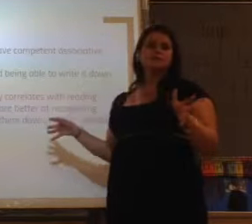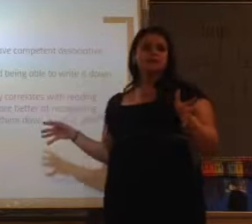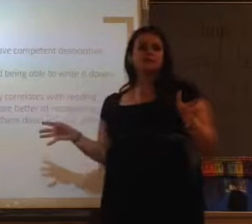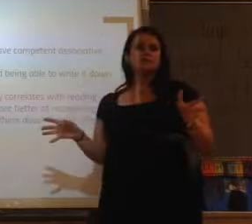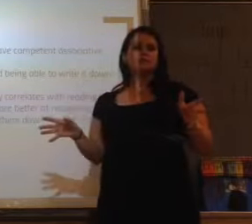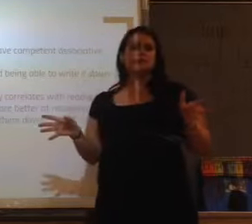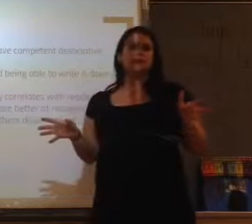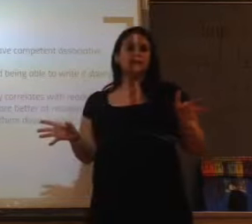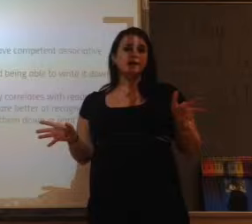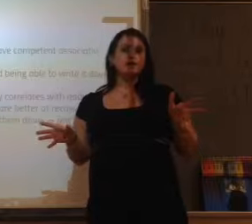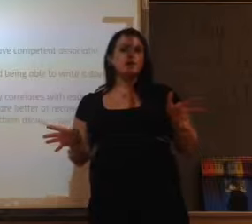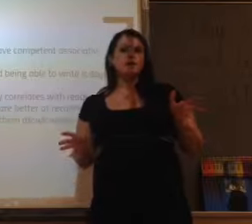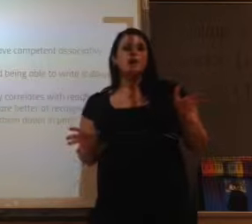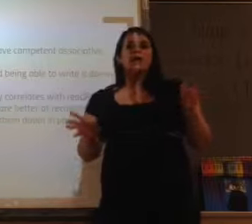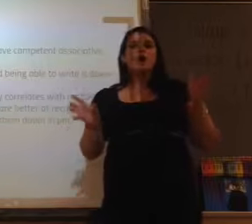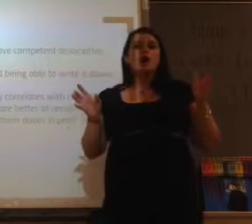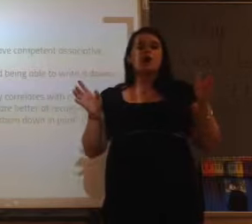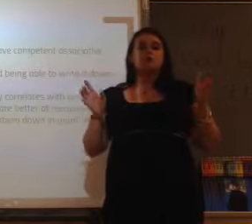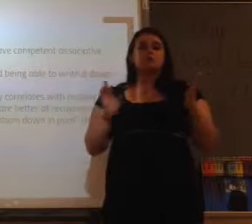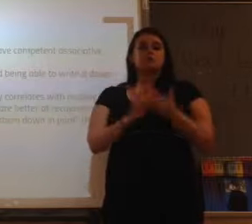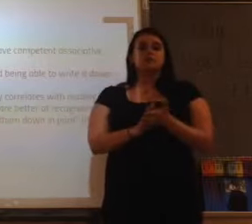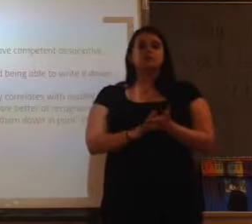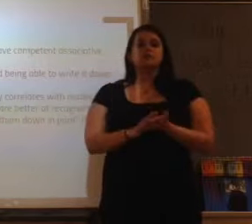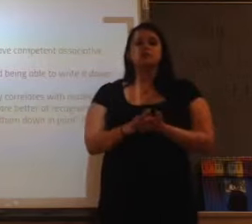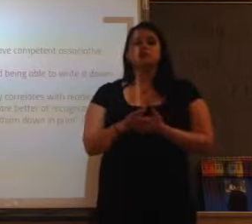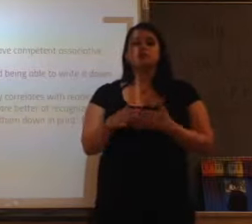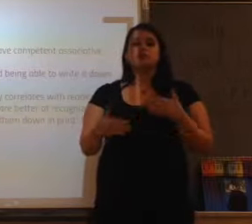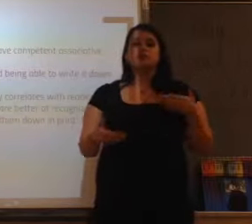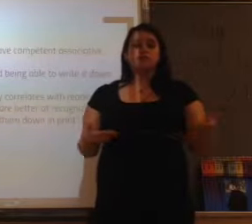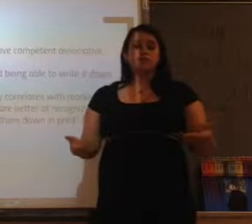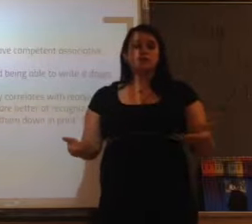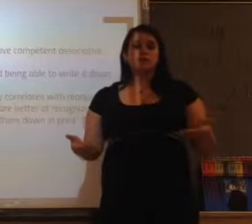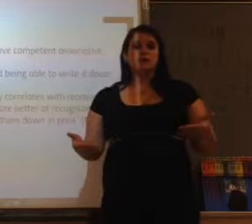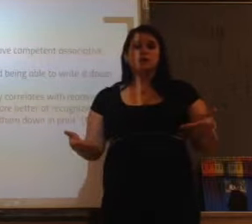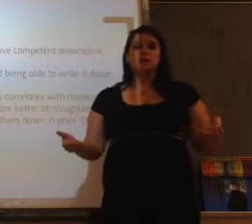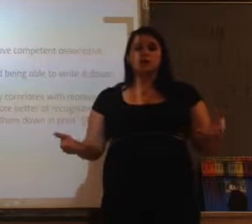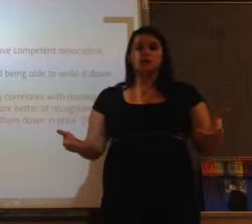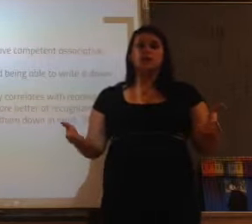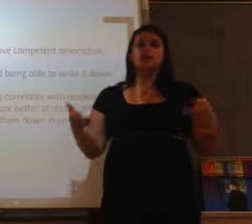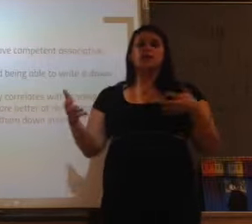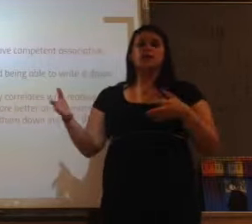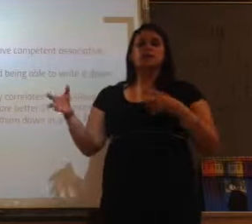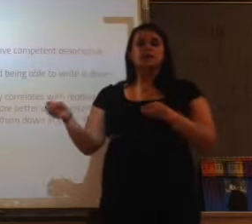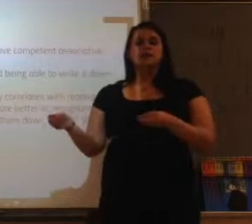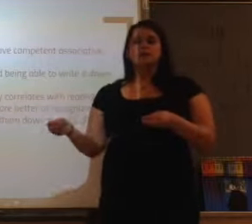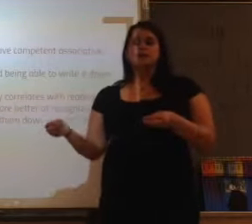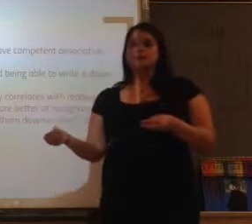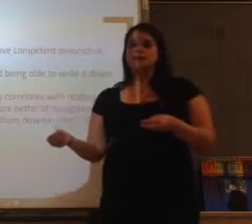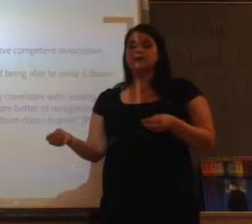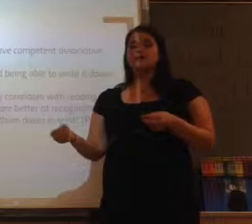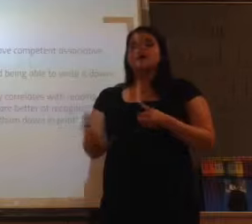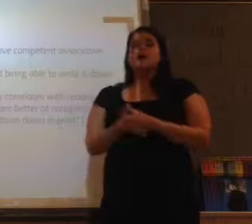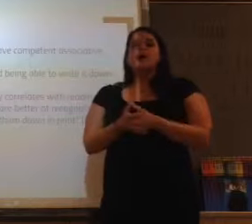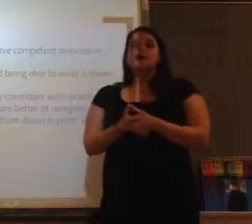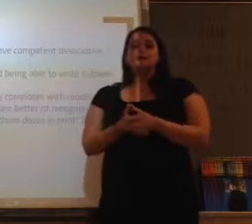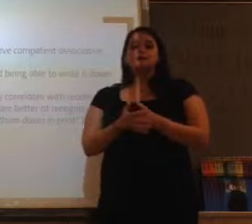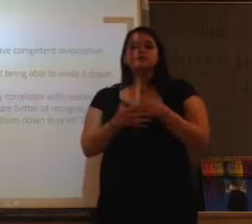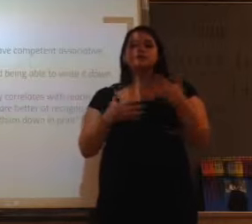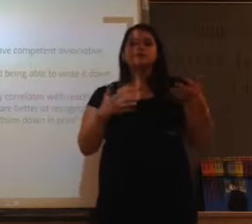skills that we need to be able to fingerspell words and recognize it in print and be able to achieve